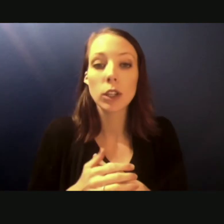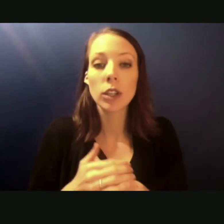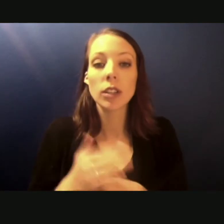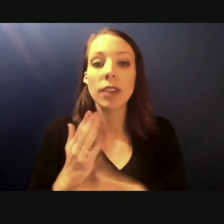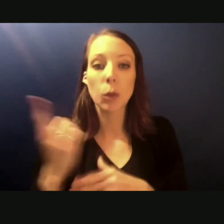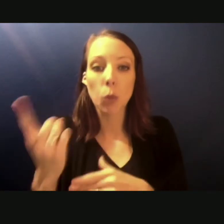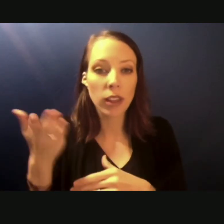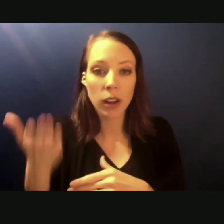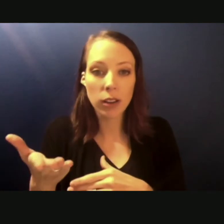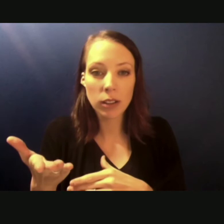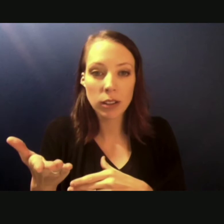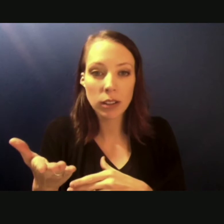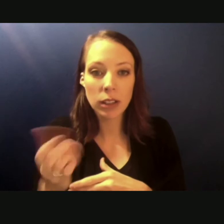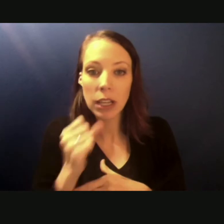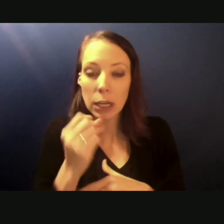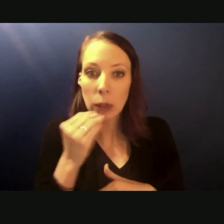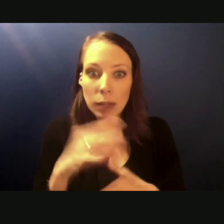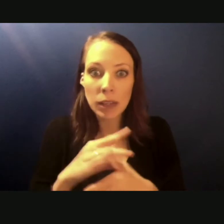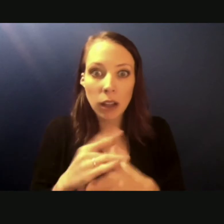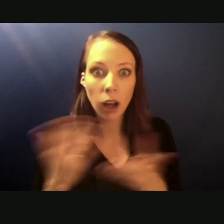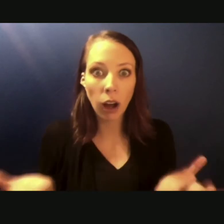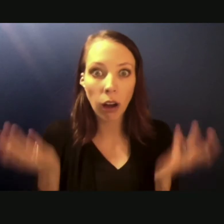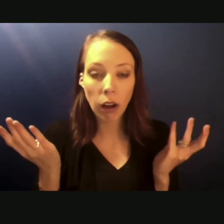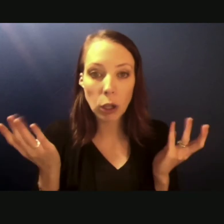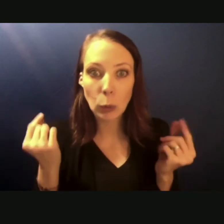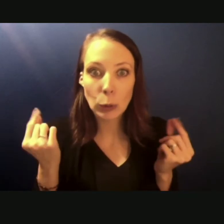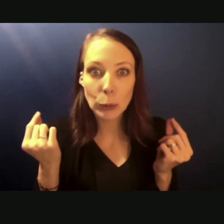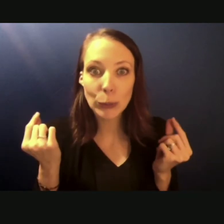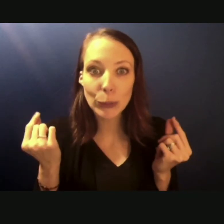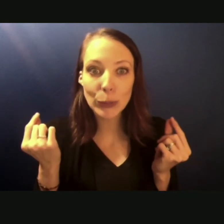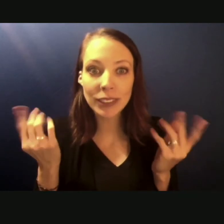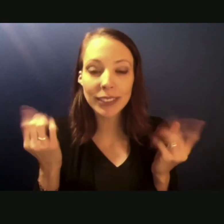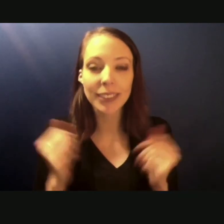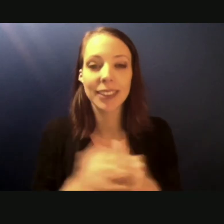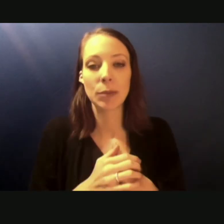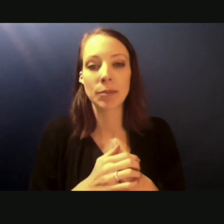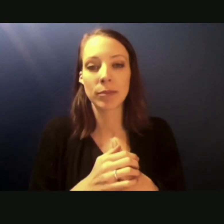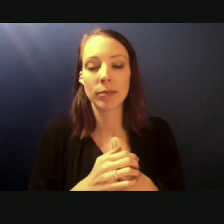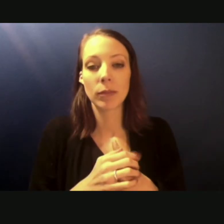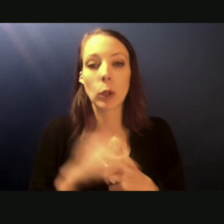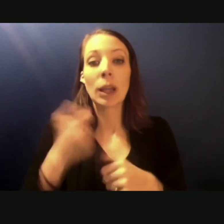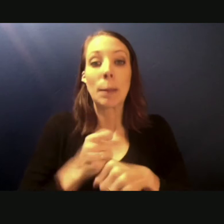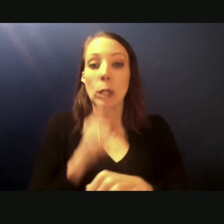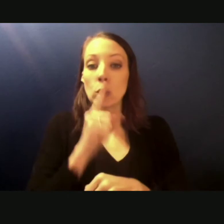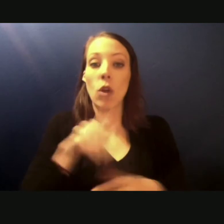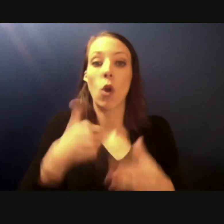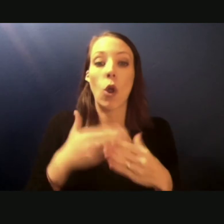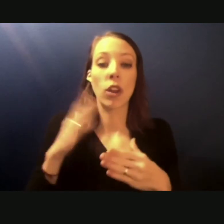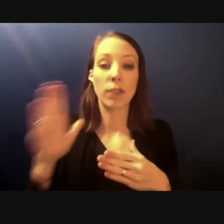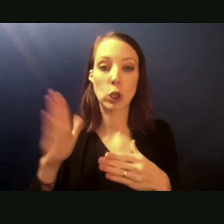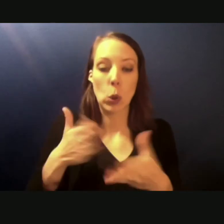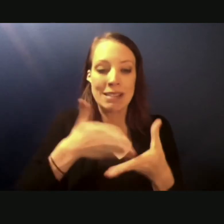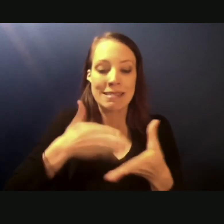there and they don't eat meat. So what do you do? But you have to make sure that all your side